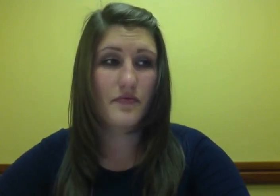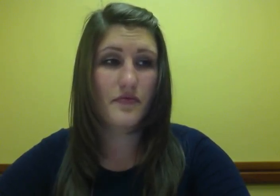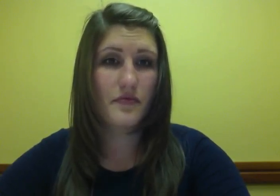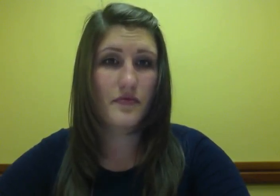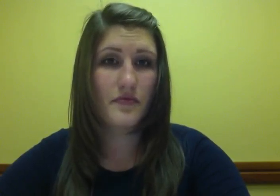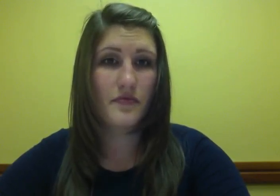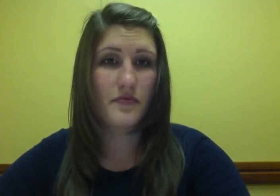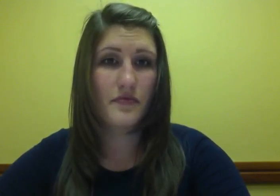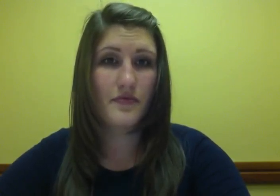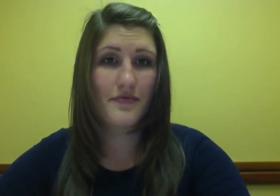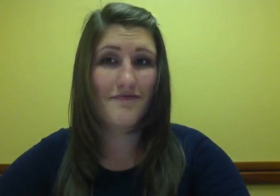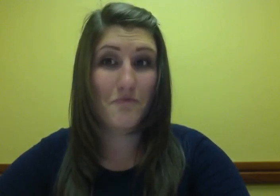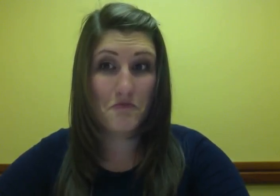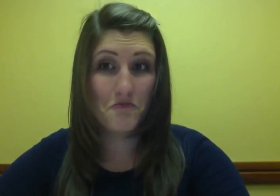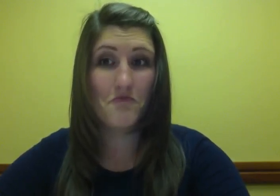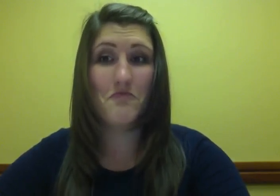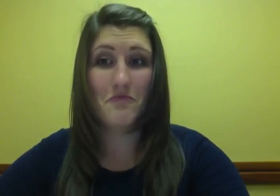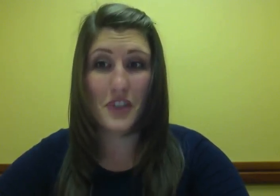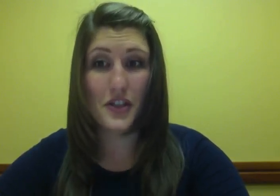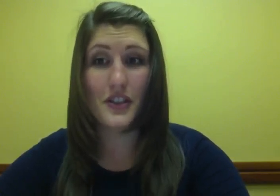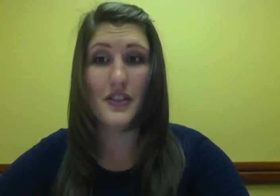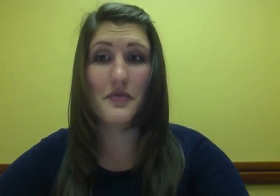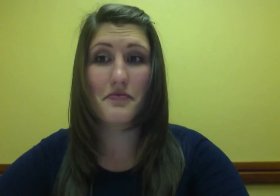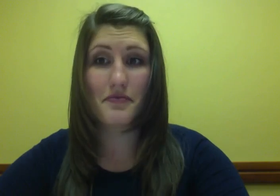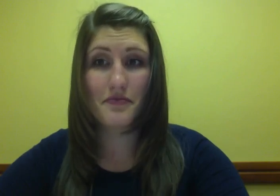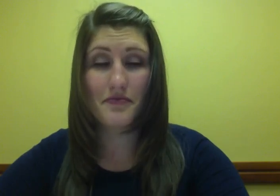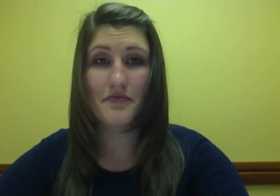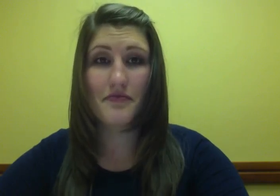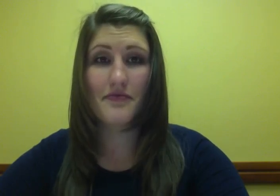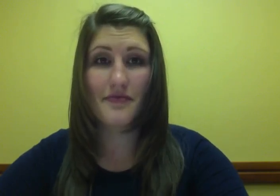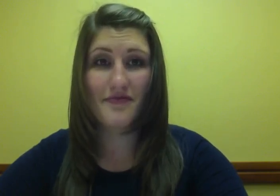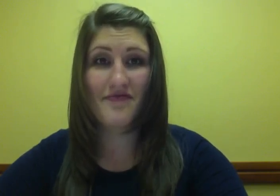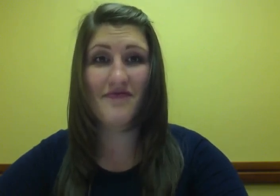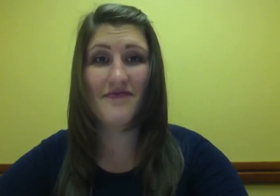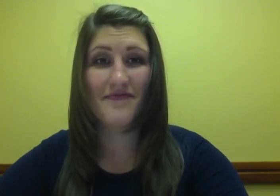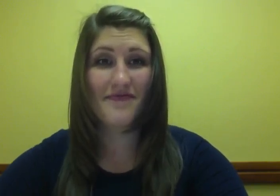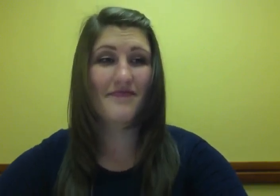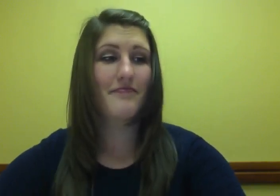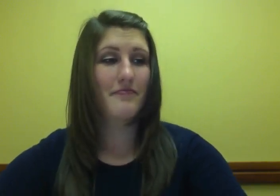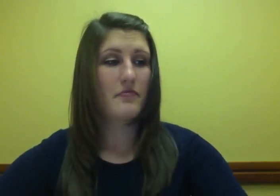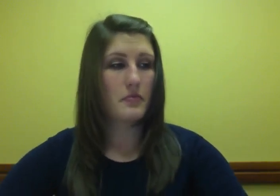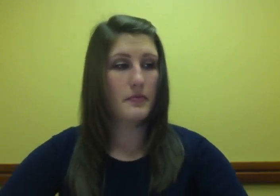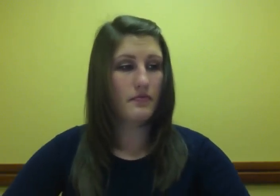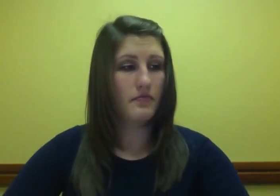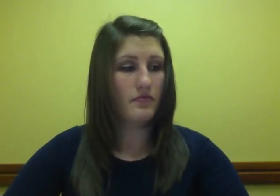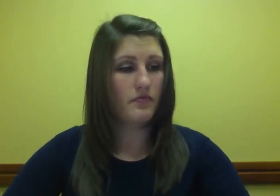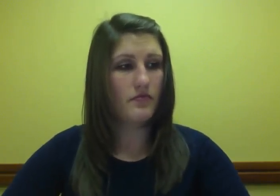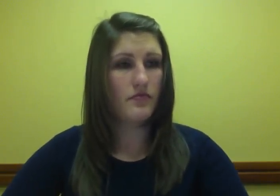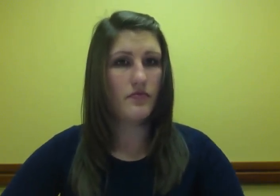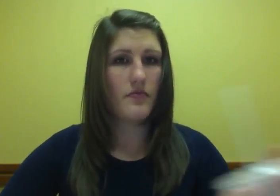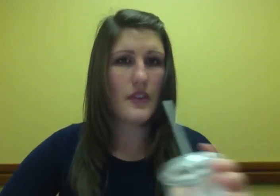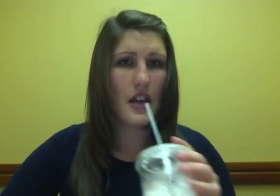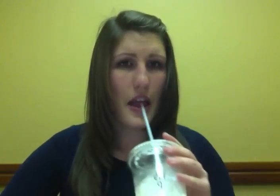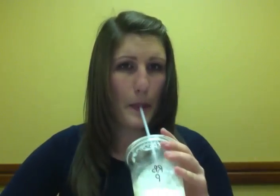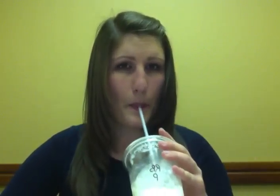You're quite the storyteller. Yes, that's a really cool book. Now, you said you liked part of social